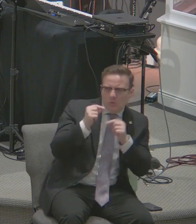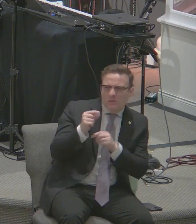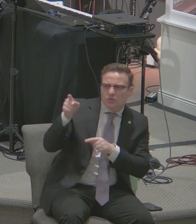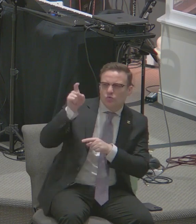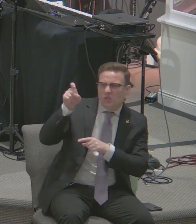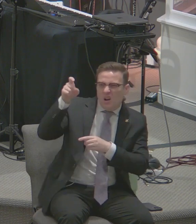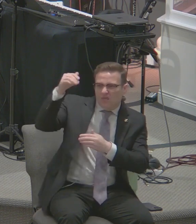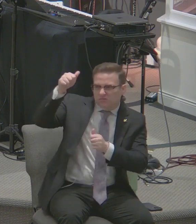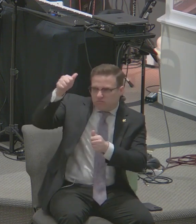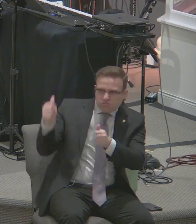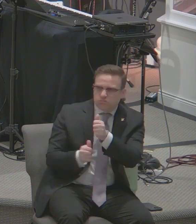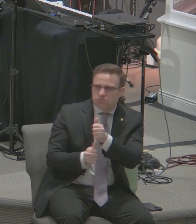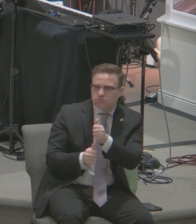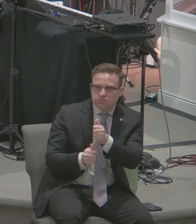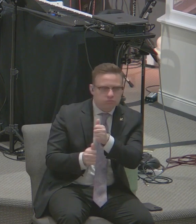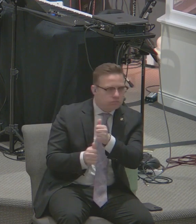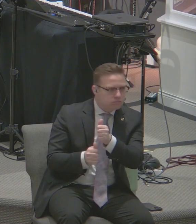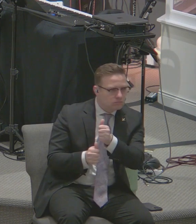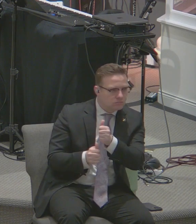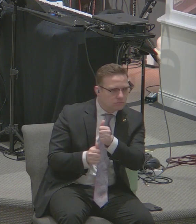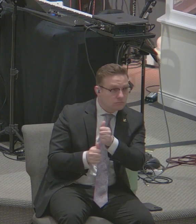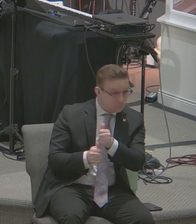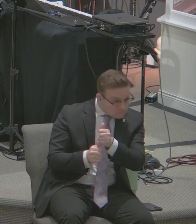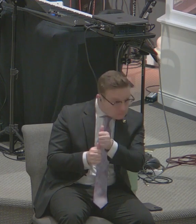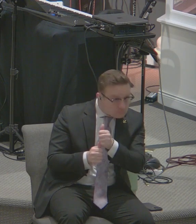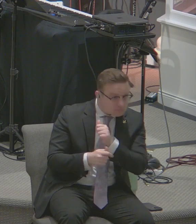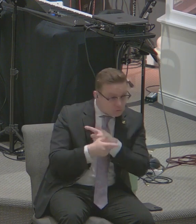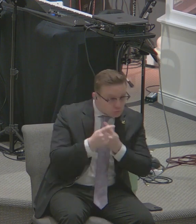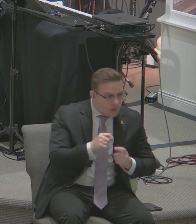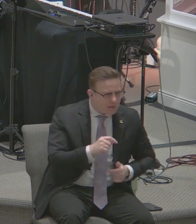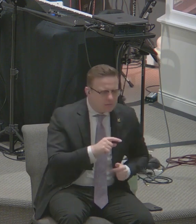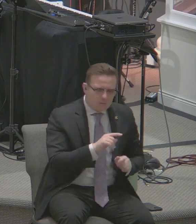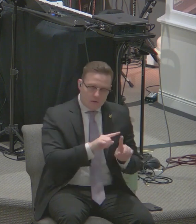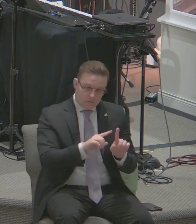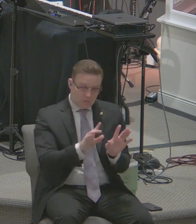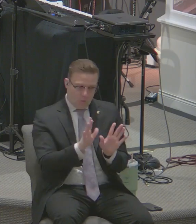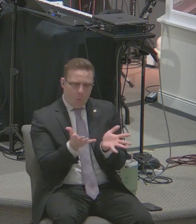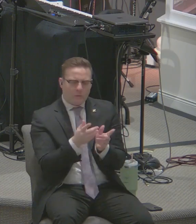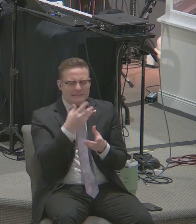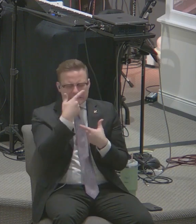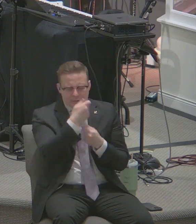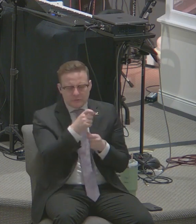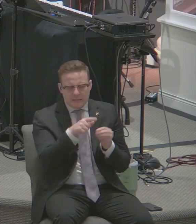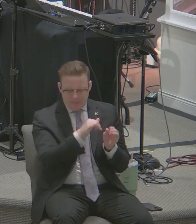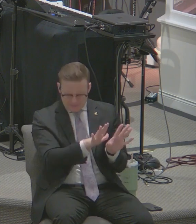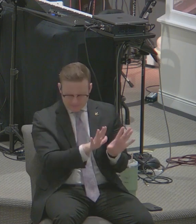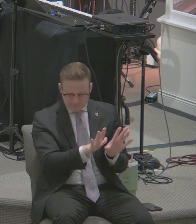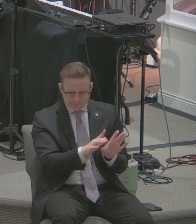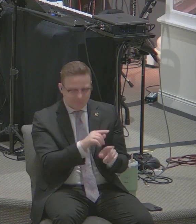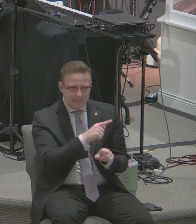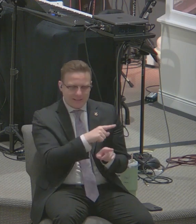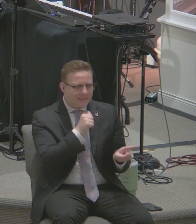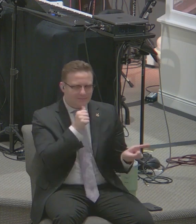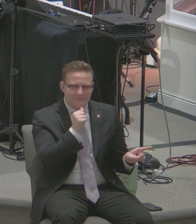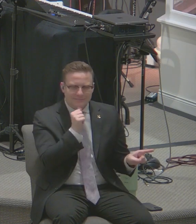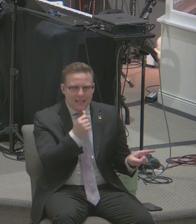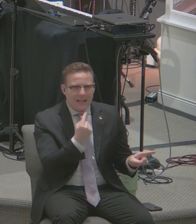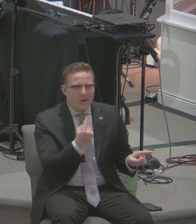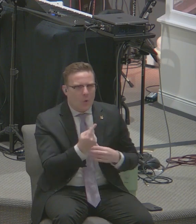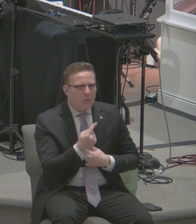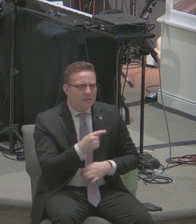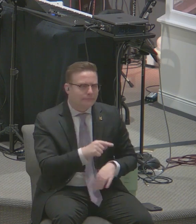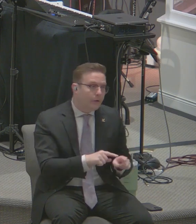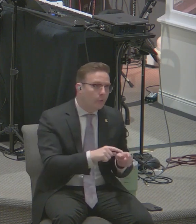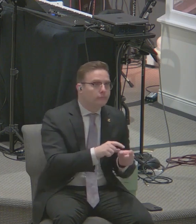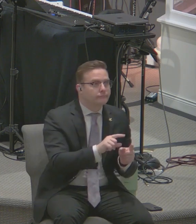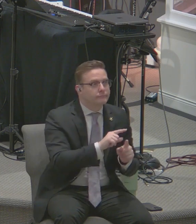down. Now, what's really interesting about that is that these were not just